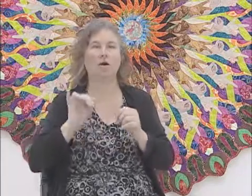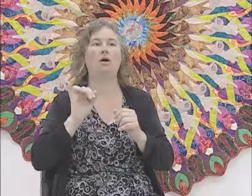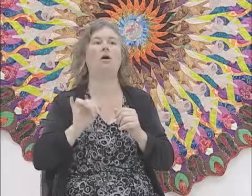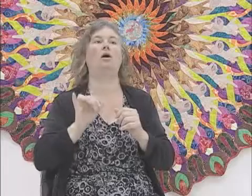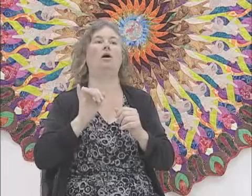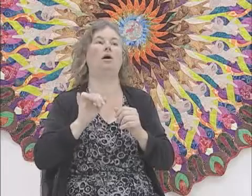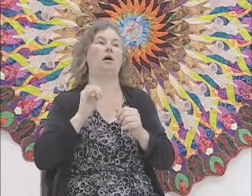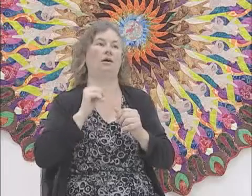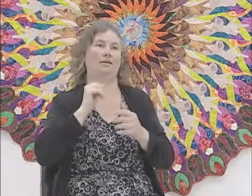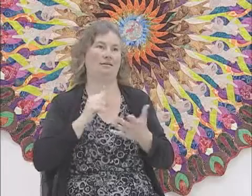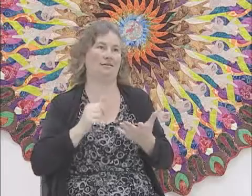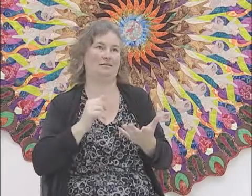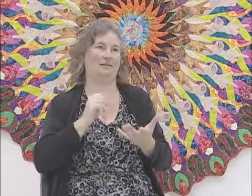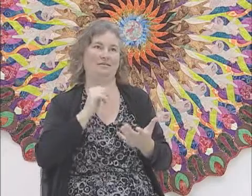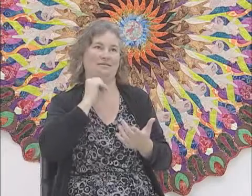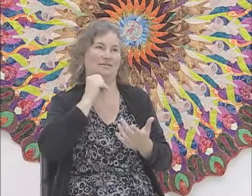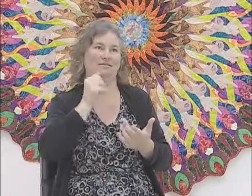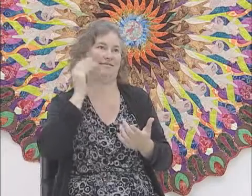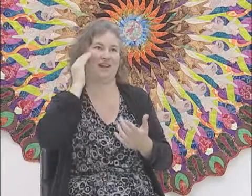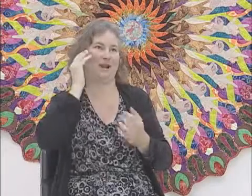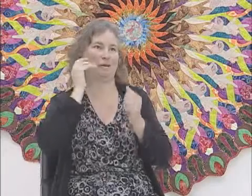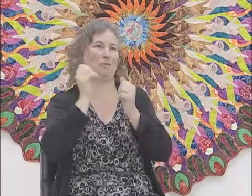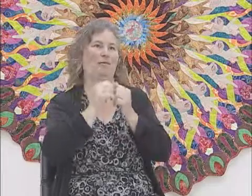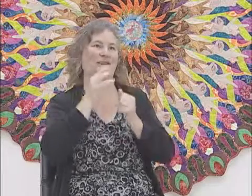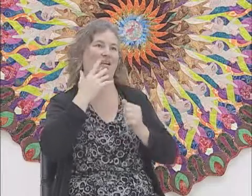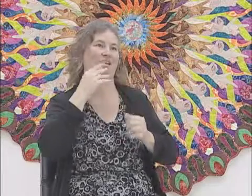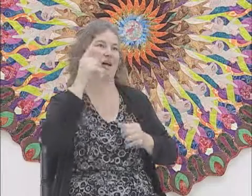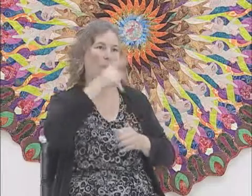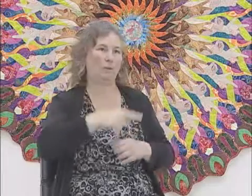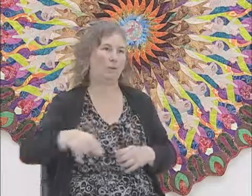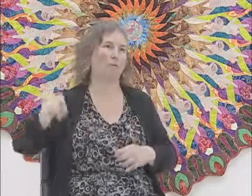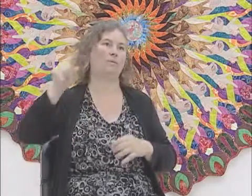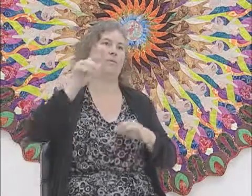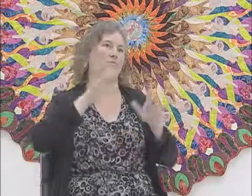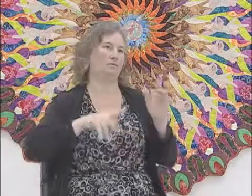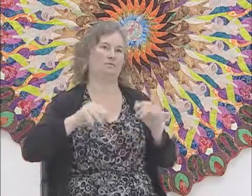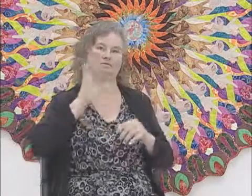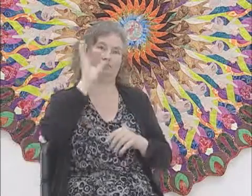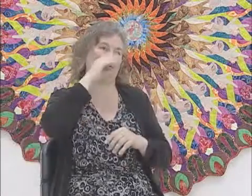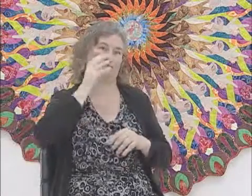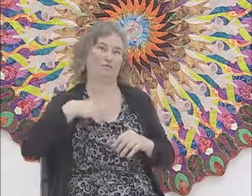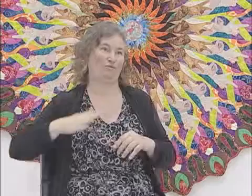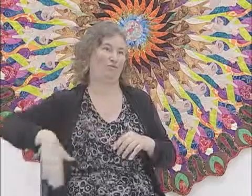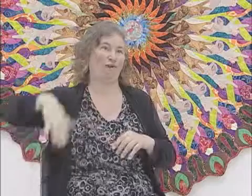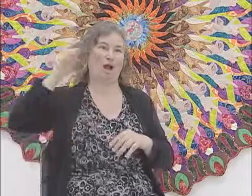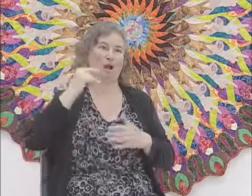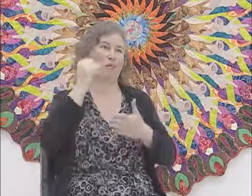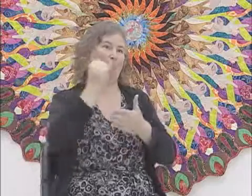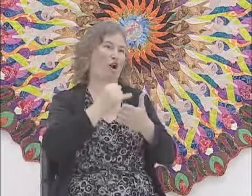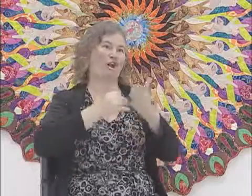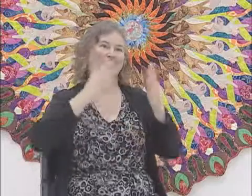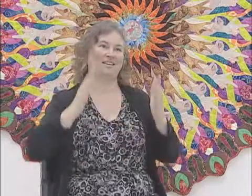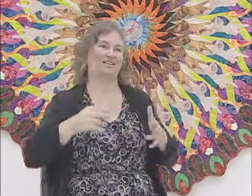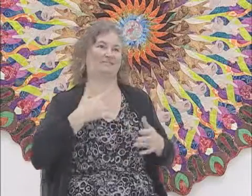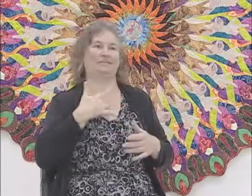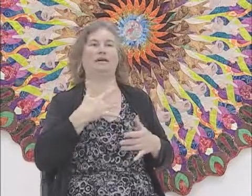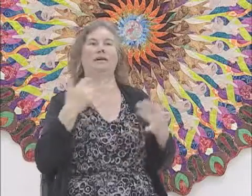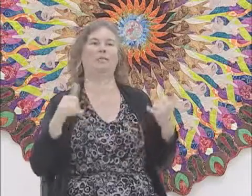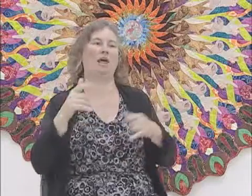it all worked together. I wasn't familiar with the color wheel at all at that time, which is kind of funny when you think about how I grew up with all the art around